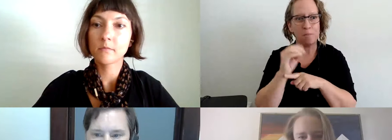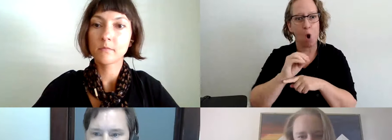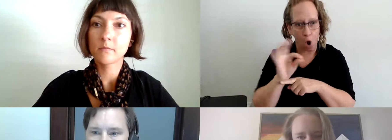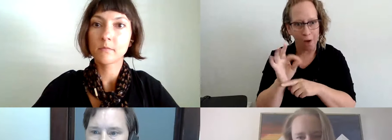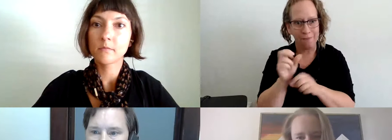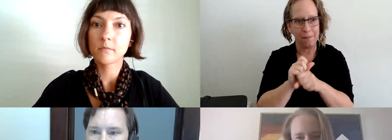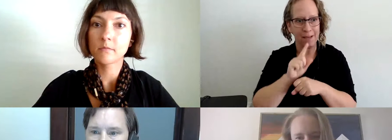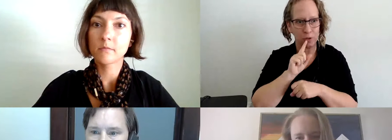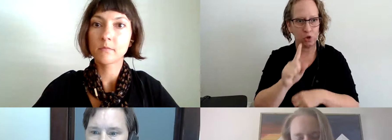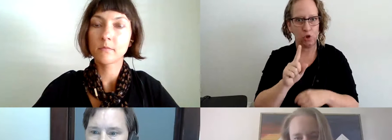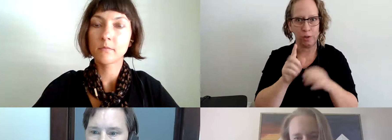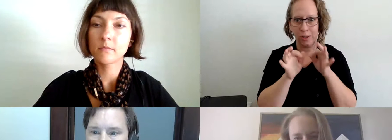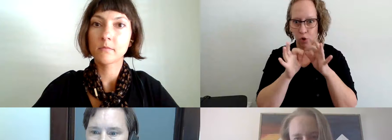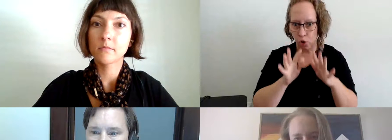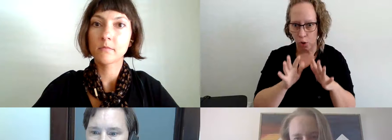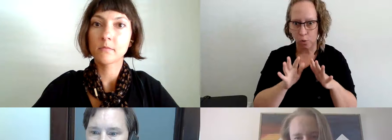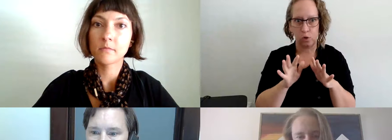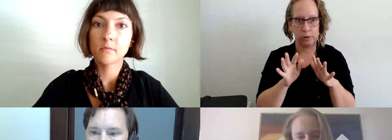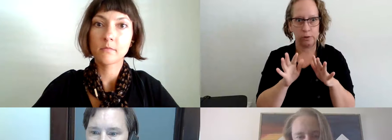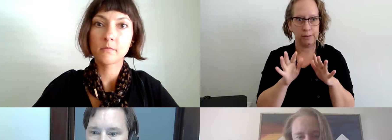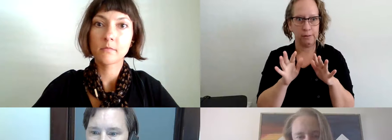sure our interpreters are all